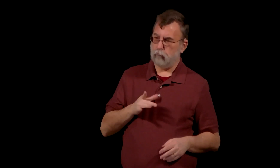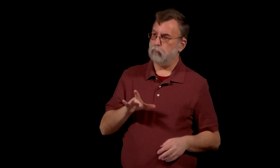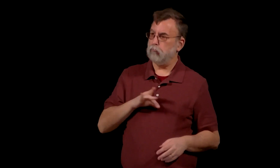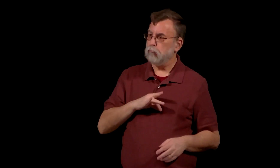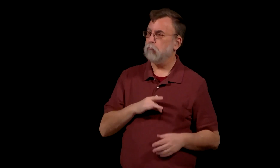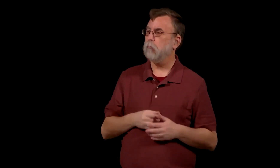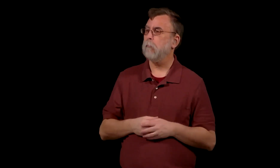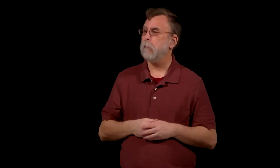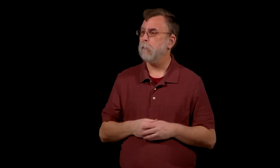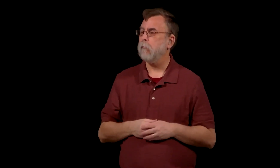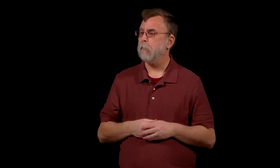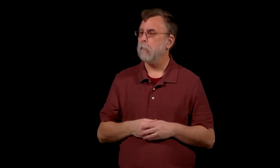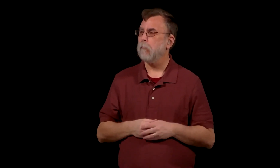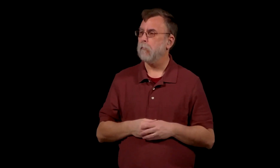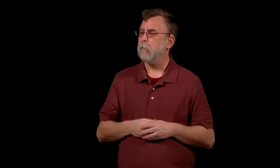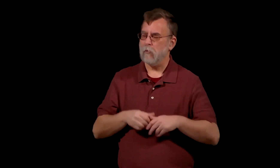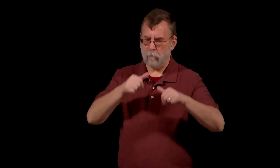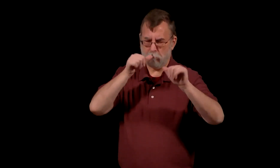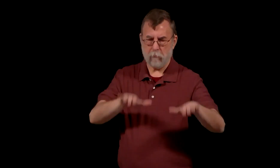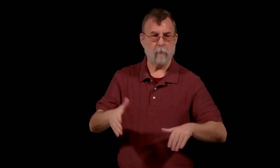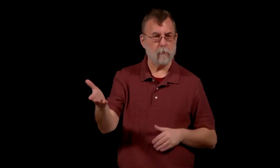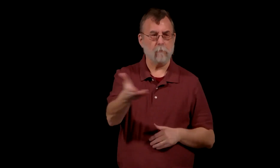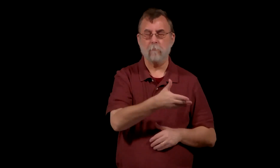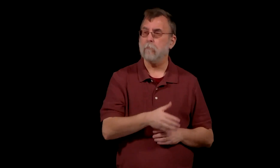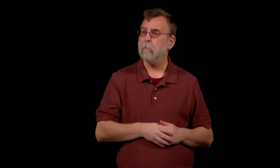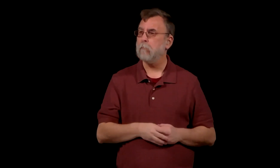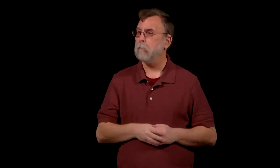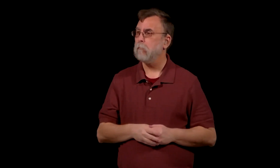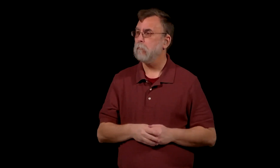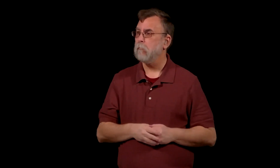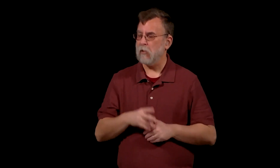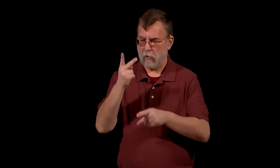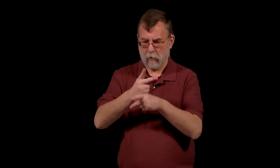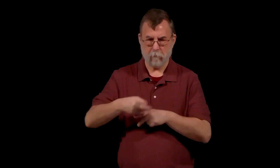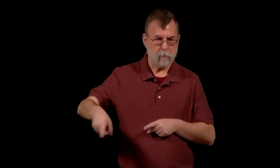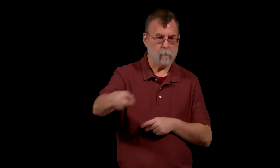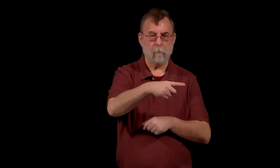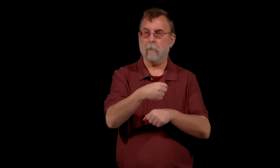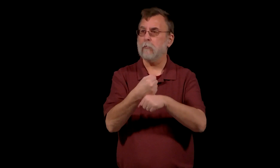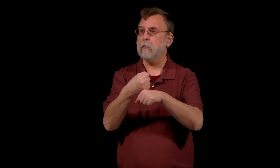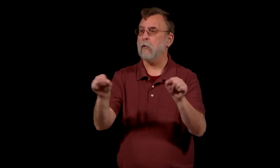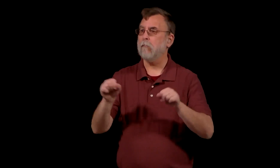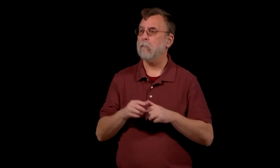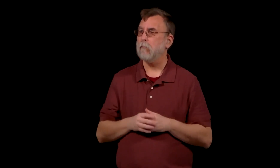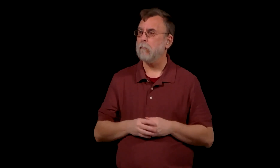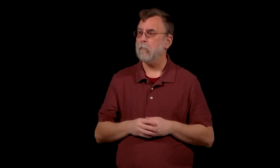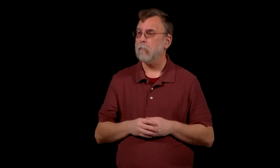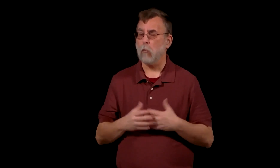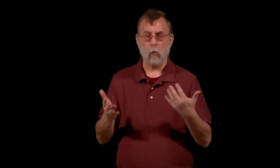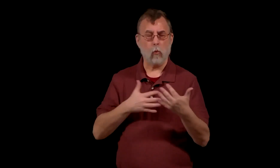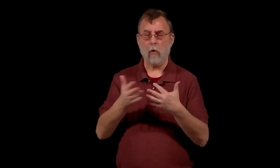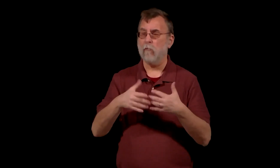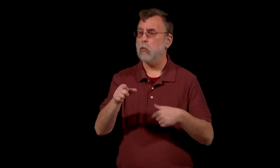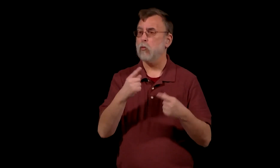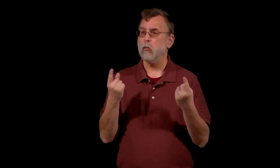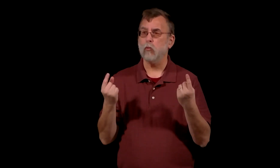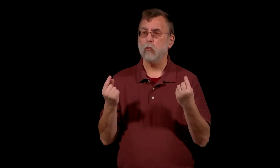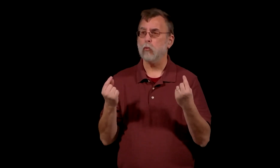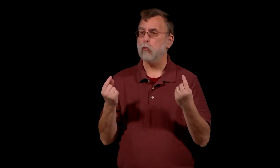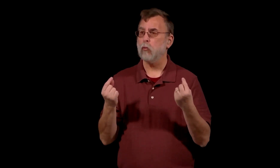Bless each of our hearts and blessings on everyone and keep everyone safe. It